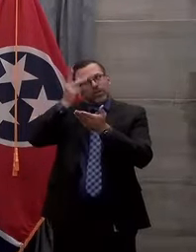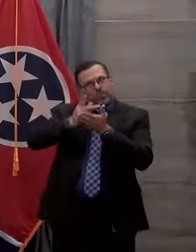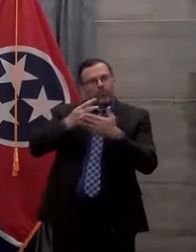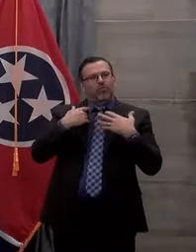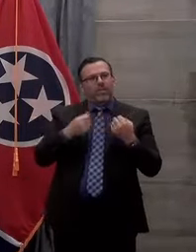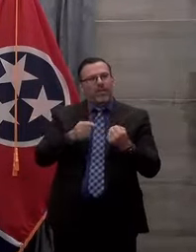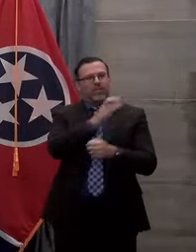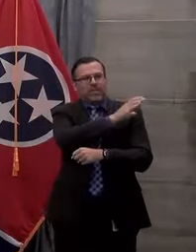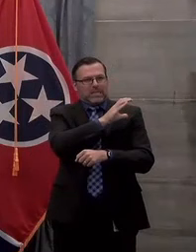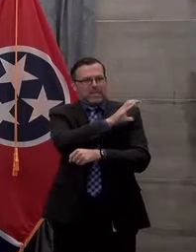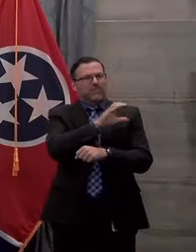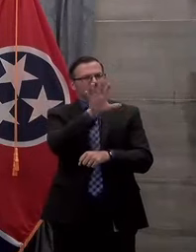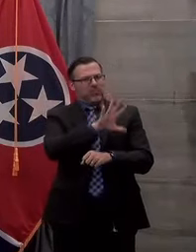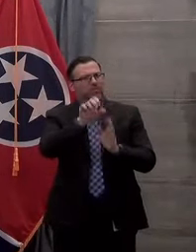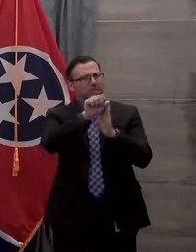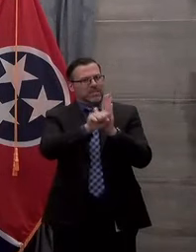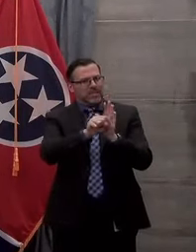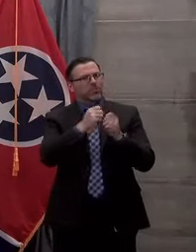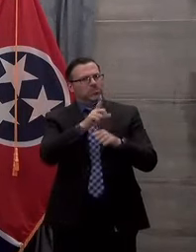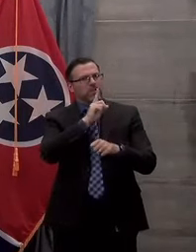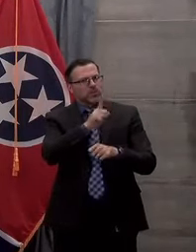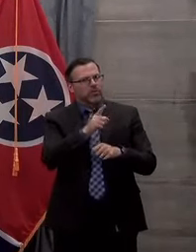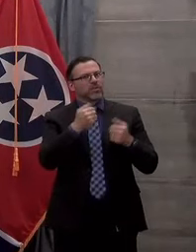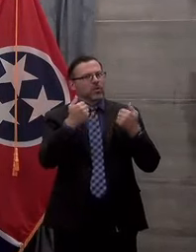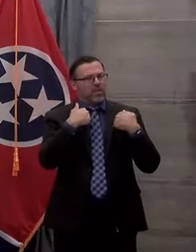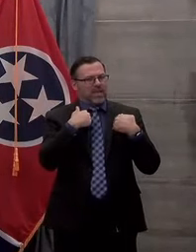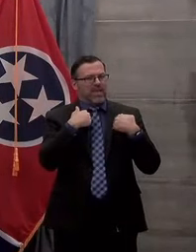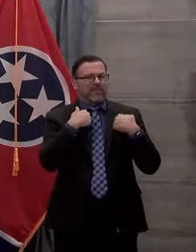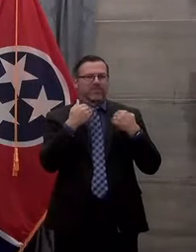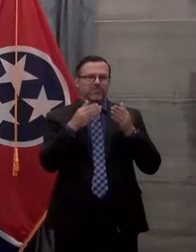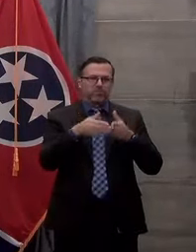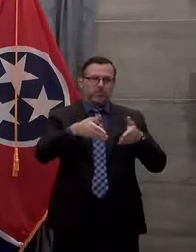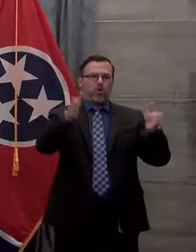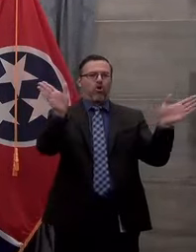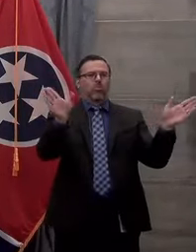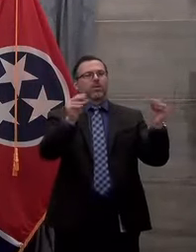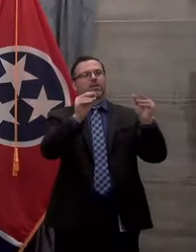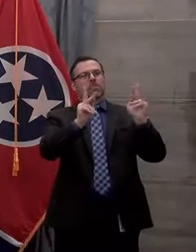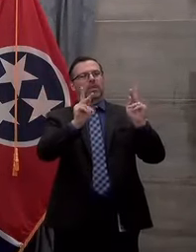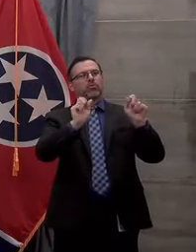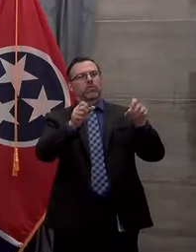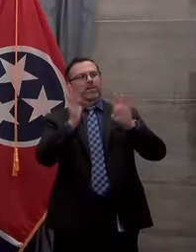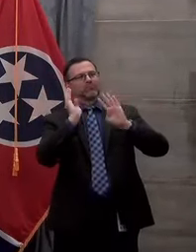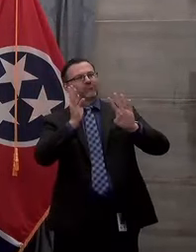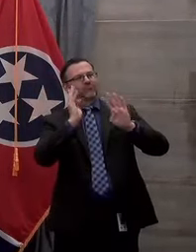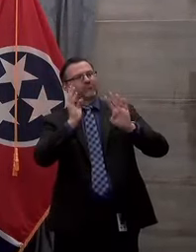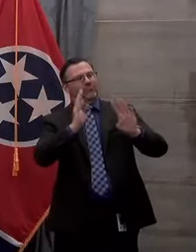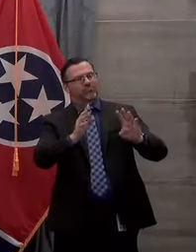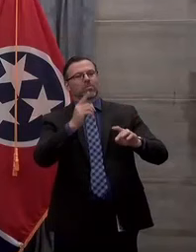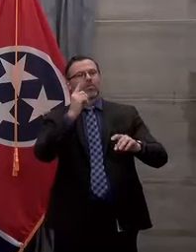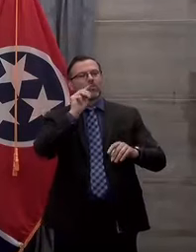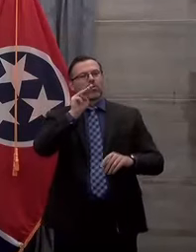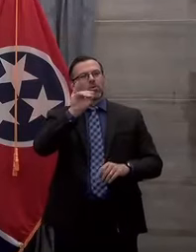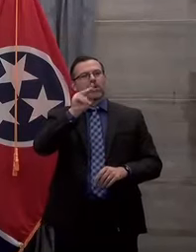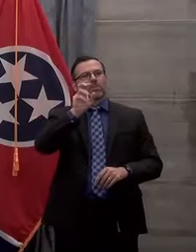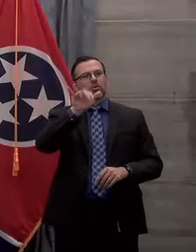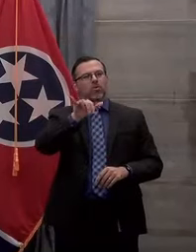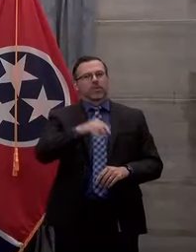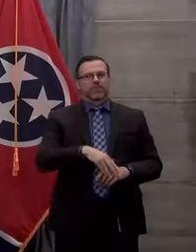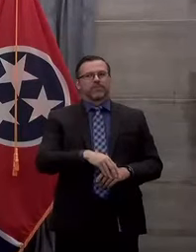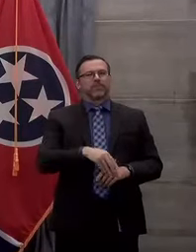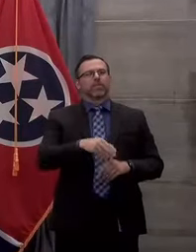the state to make sure that we provide access to more testing for our minority populations. Kimberly Lamar